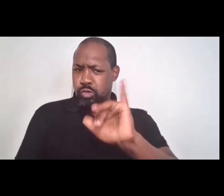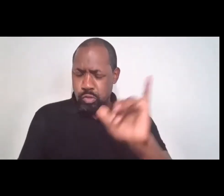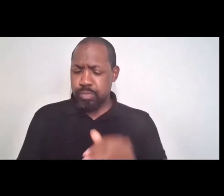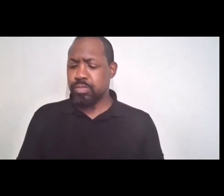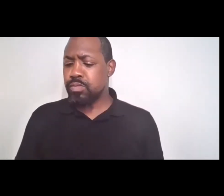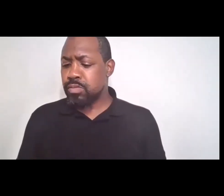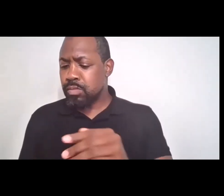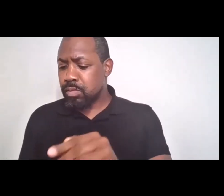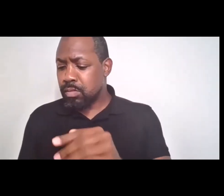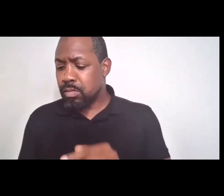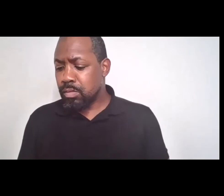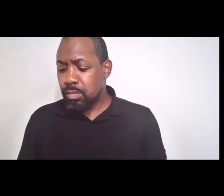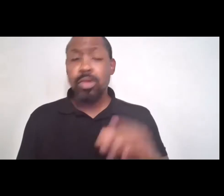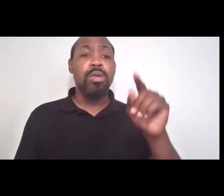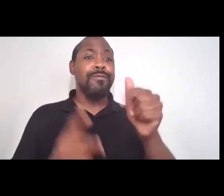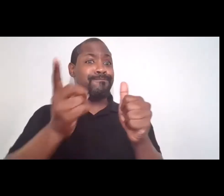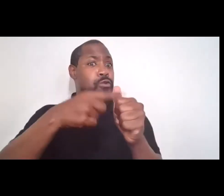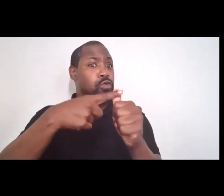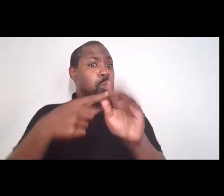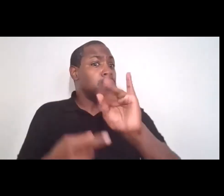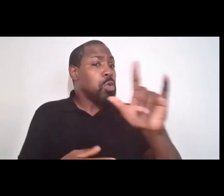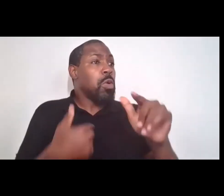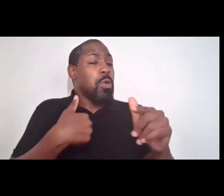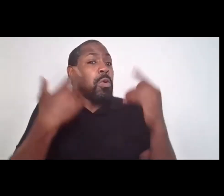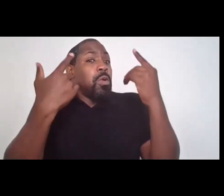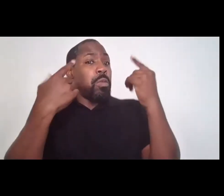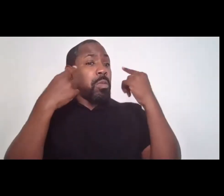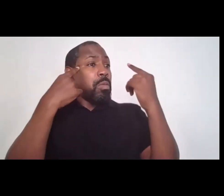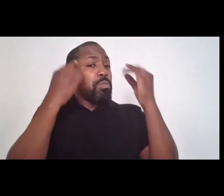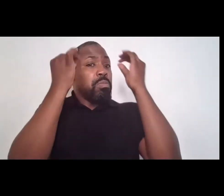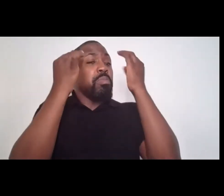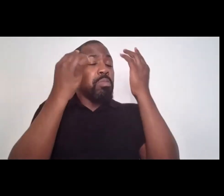of garnishing the community support. The first bill,